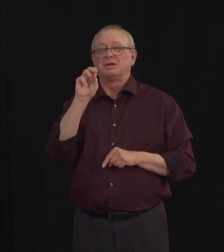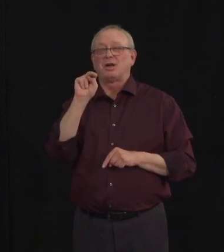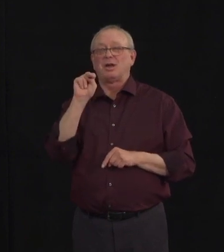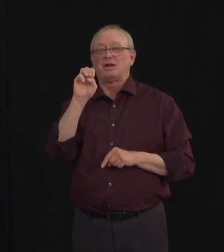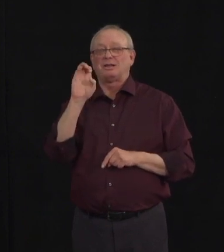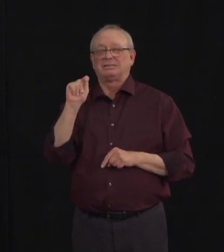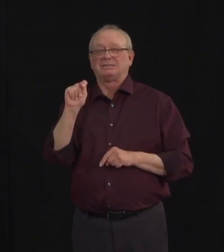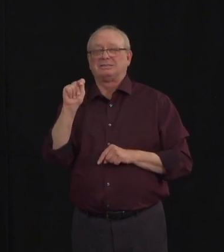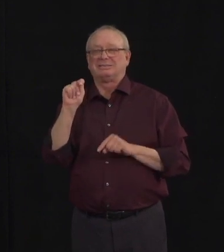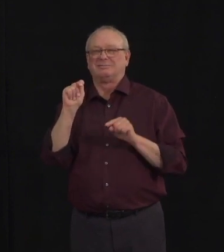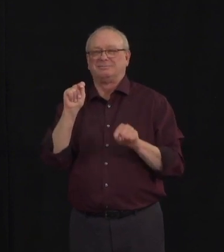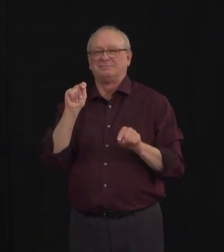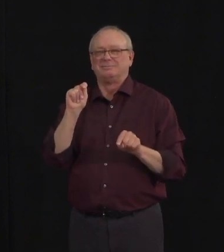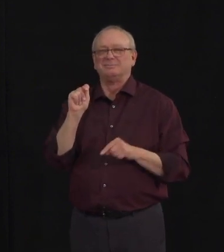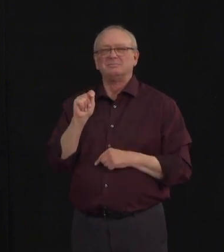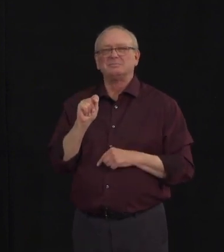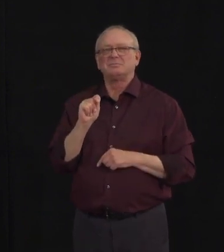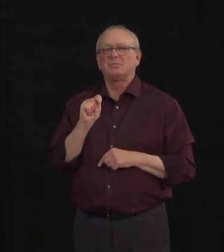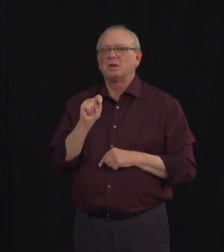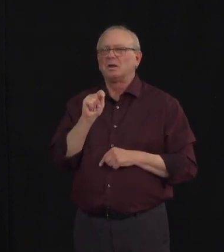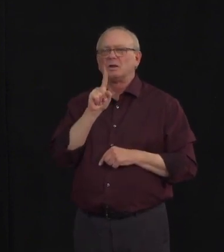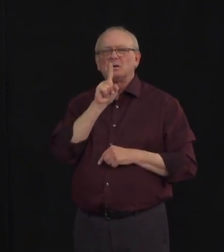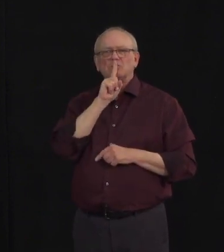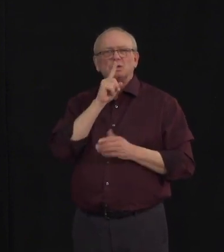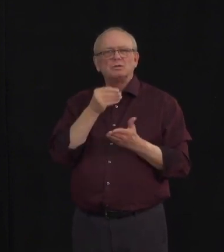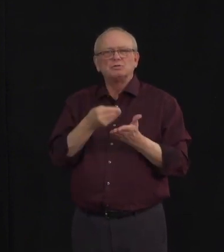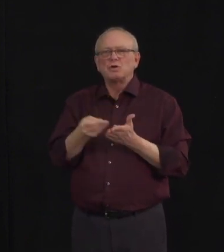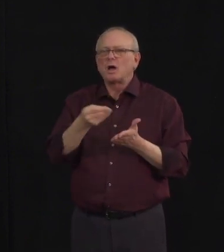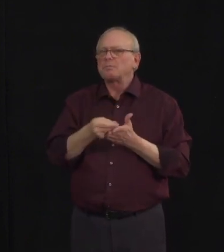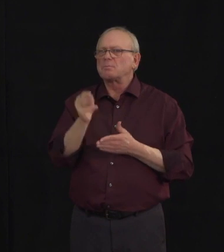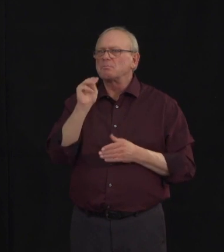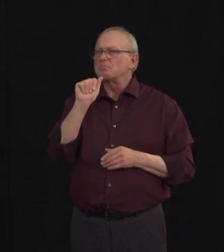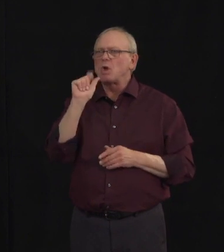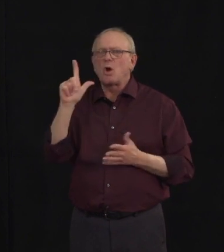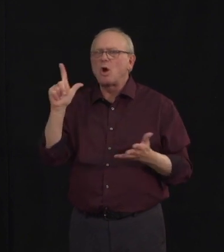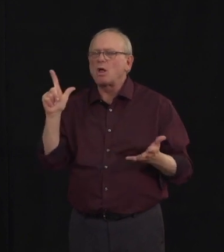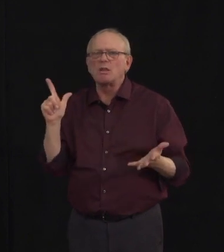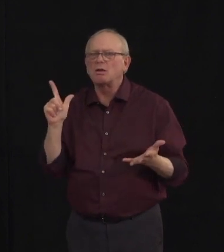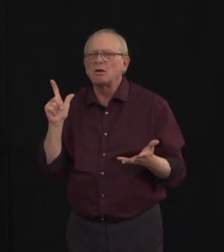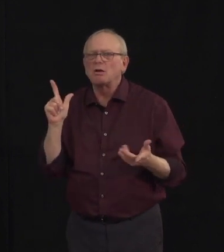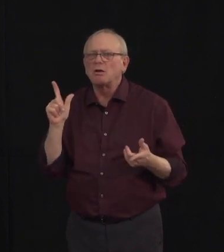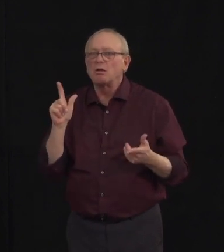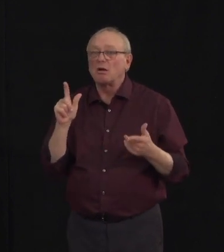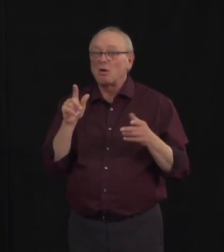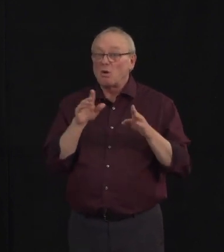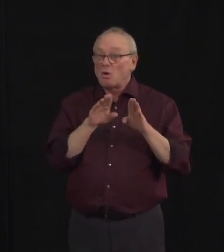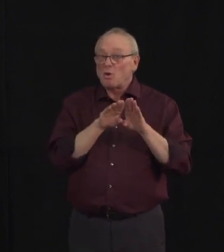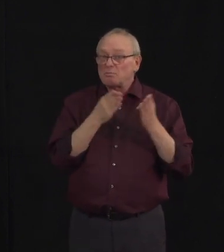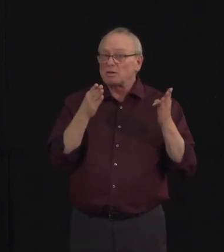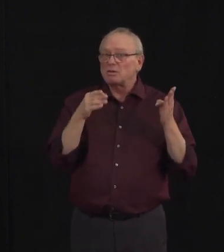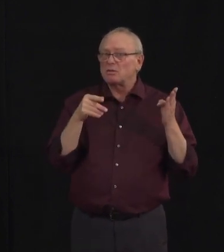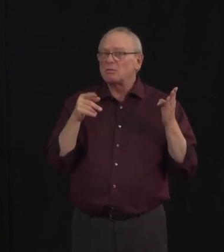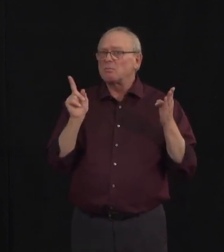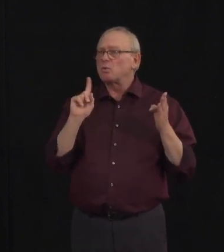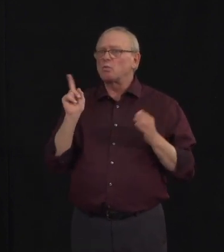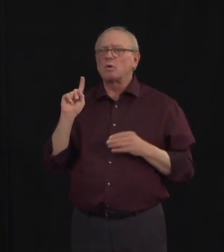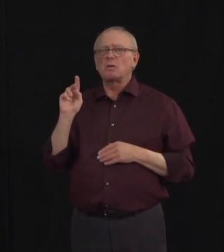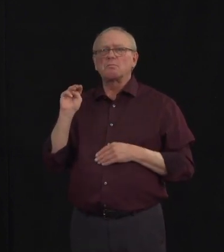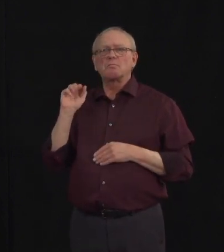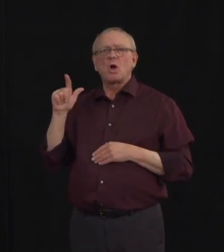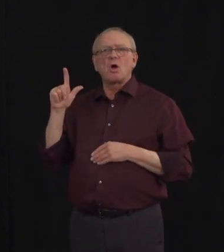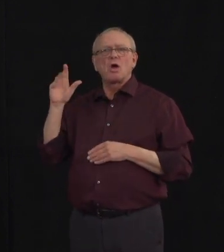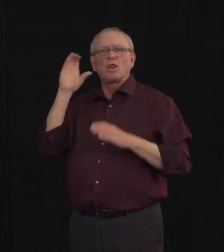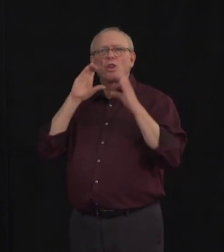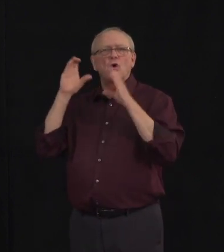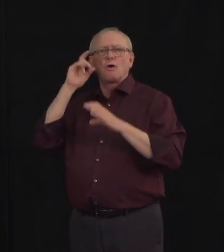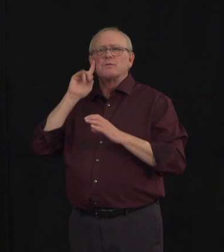And so how does that kind of fall into the reopening plan, and where should they find guidelines, and